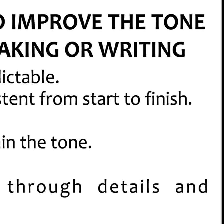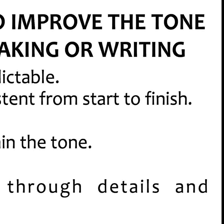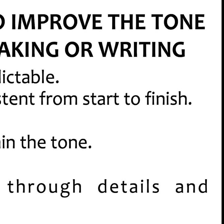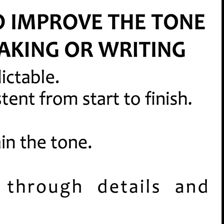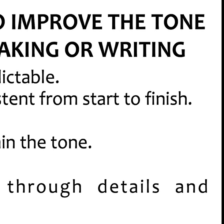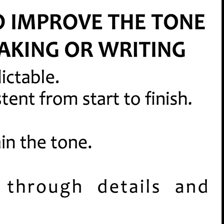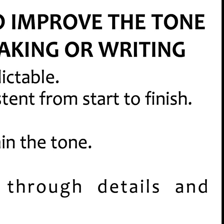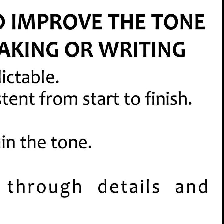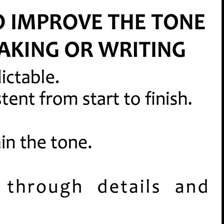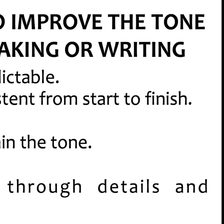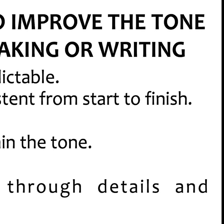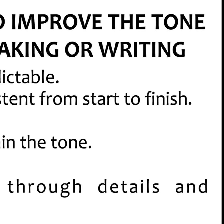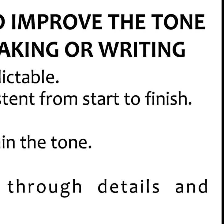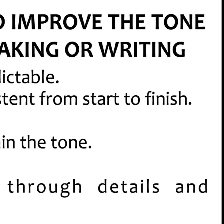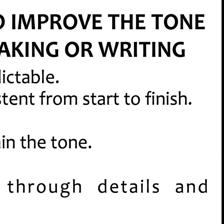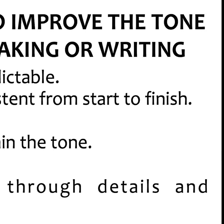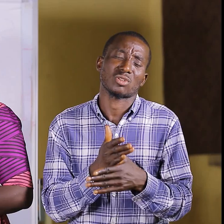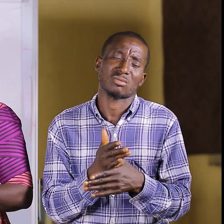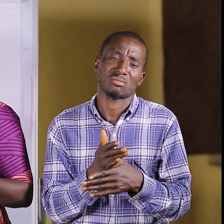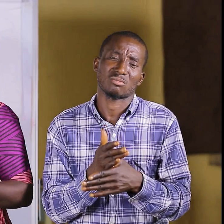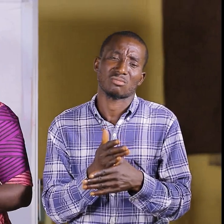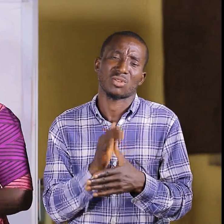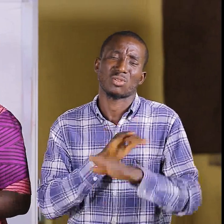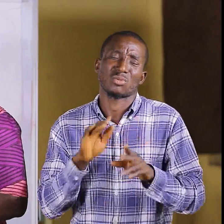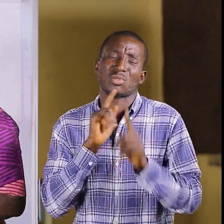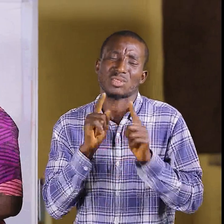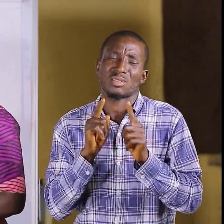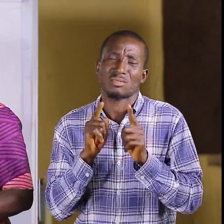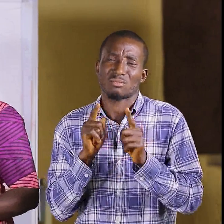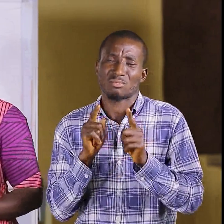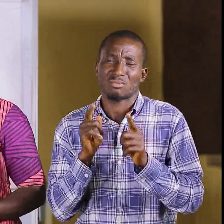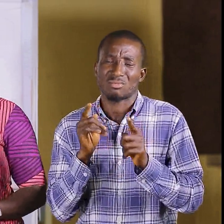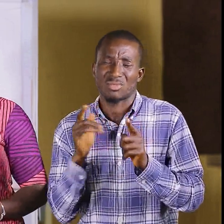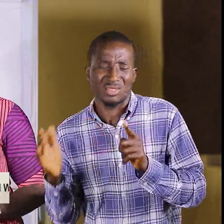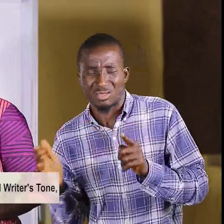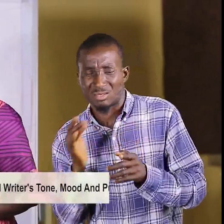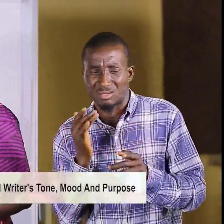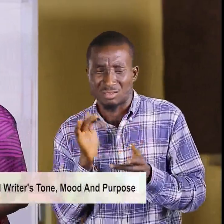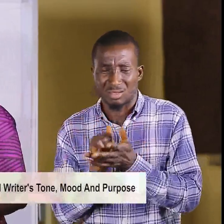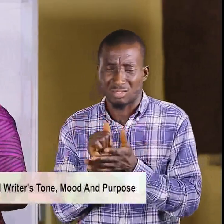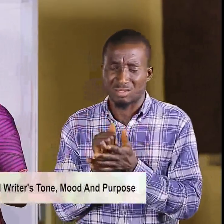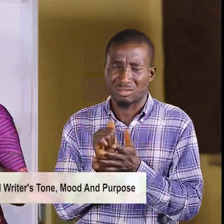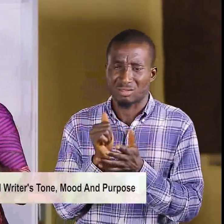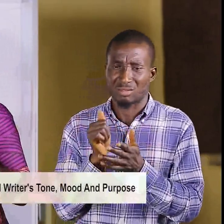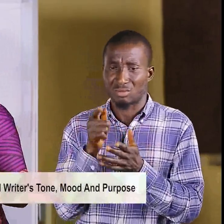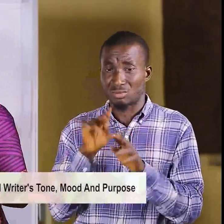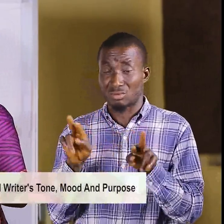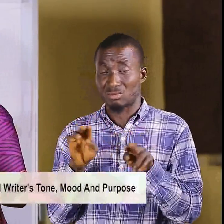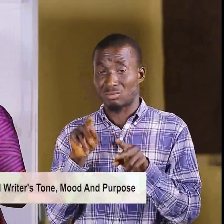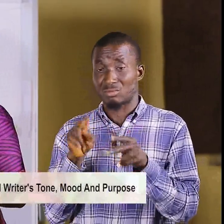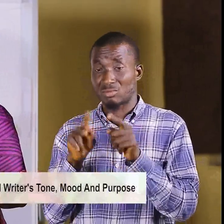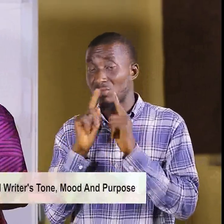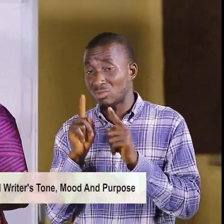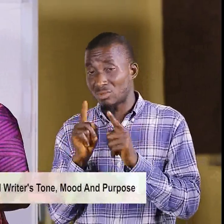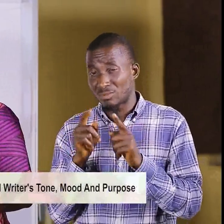keep your tone, cut through ruthlessly. Don't say, oh, I pity this thing. No, hit it as it is. If you want to achieve that